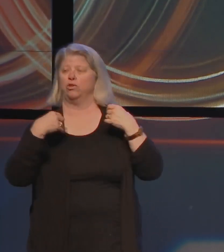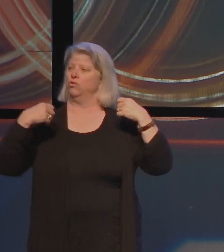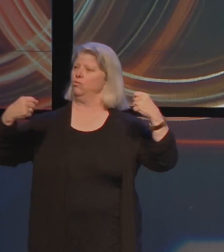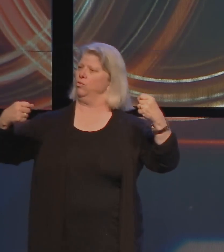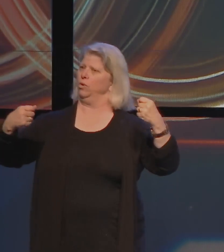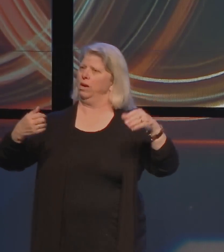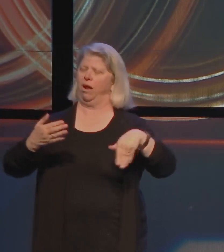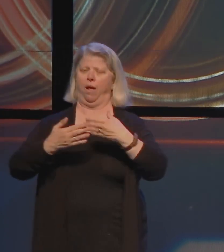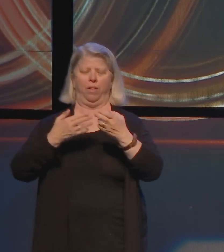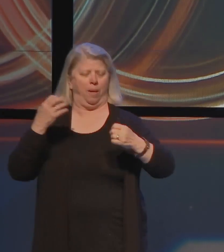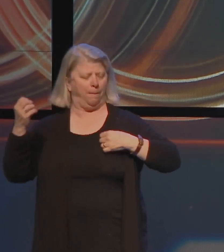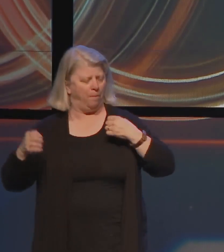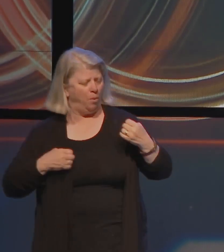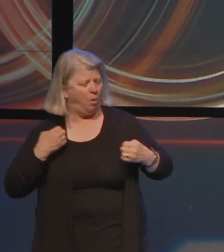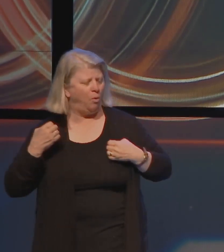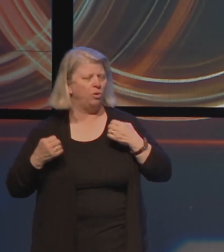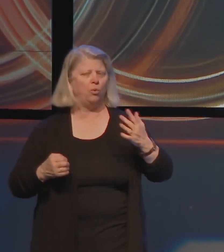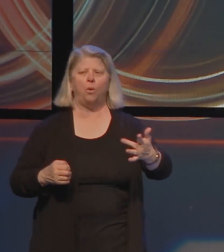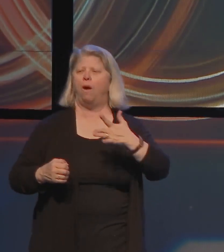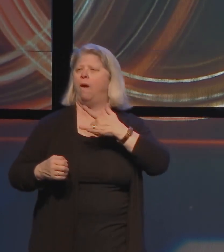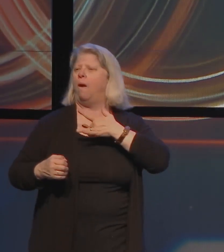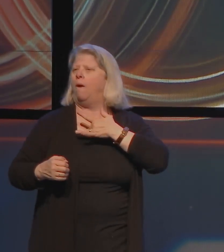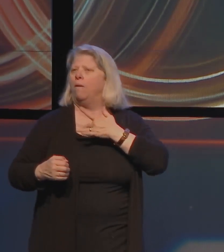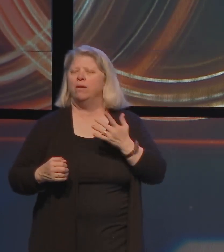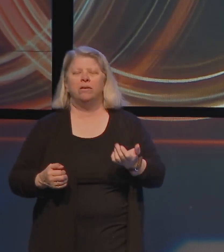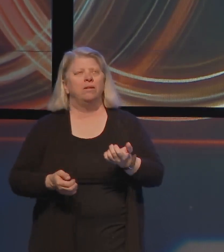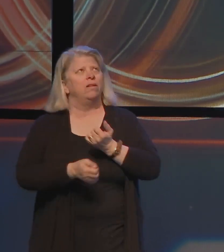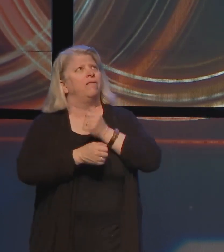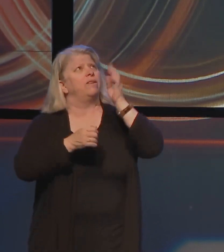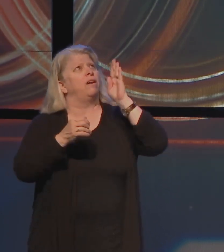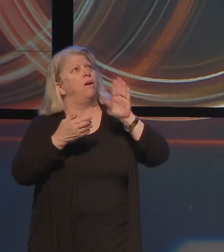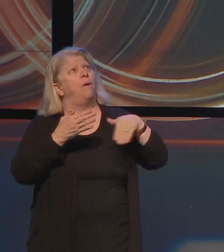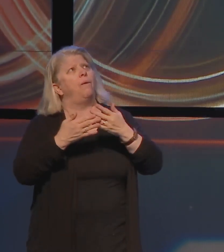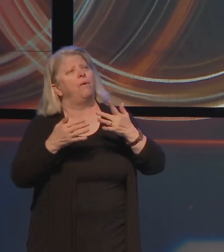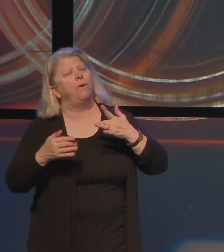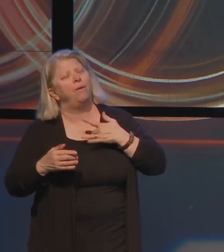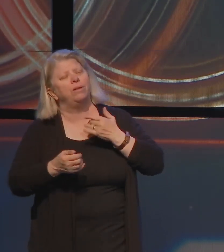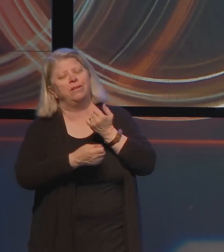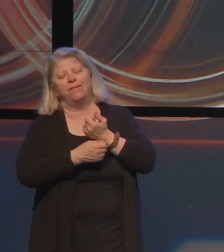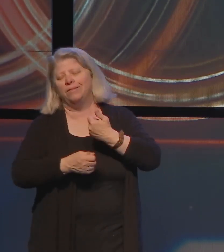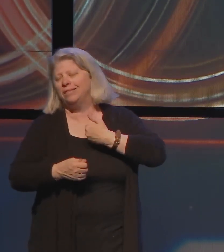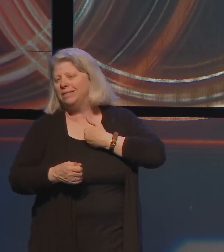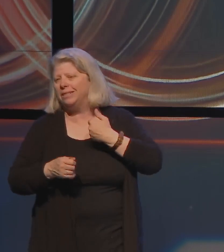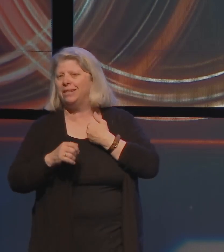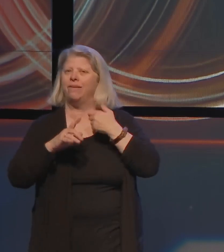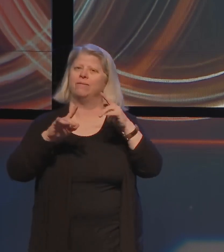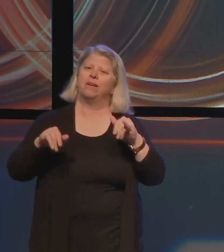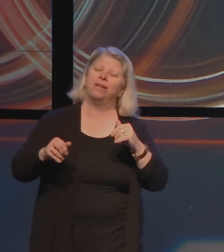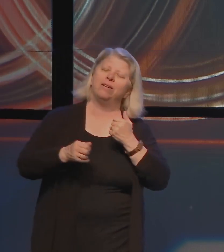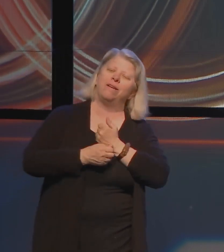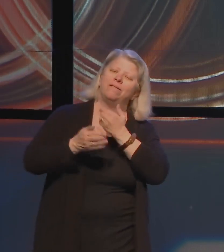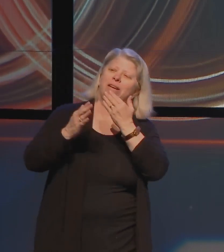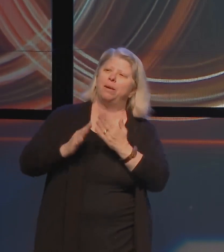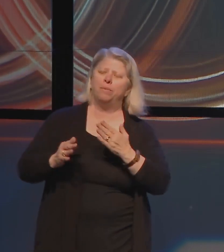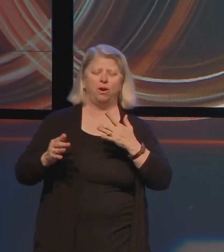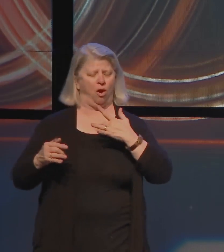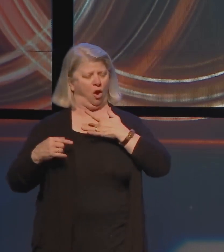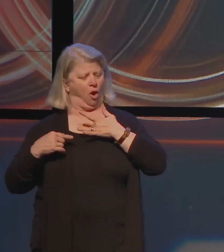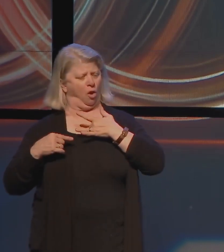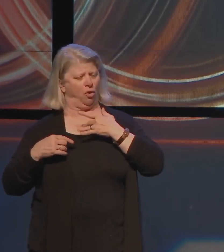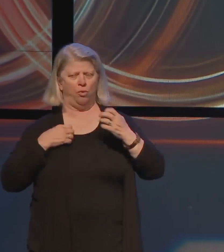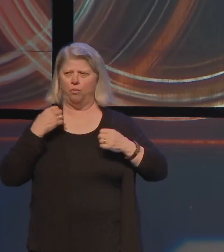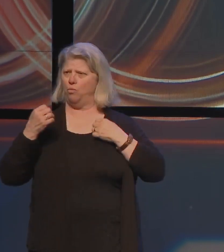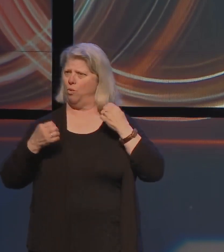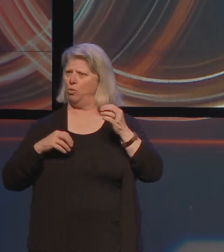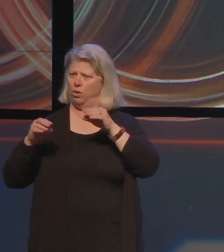all of your emotion, right? Your heart. Love the Lord your God with all your heart, loving yourself with all your heart, loving your neighbor, right? So what is heart or